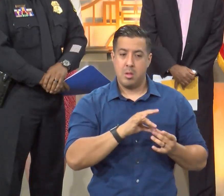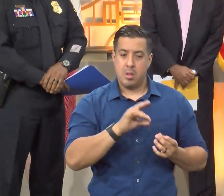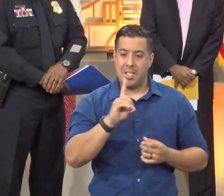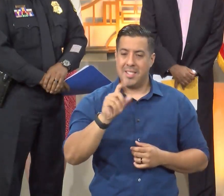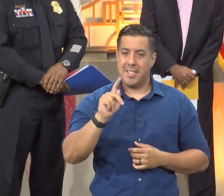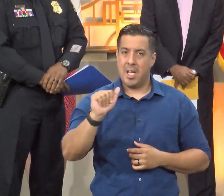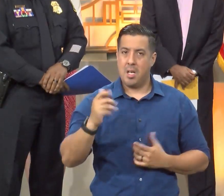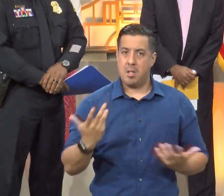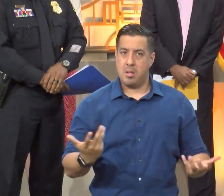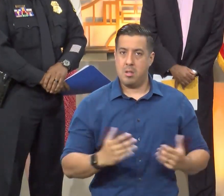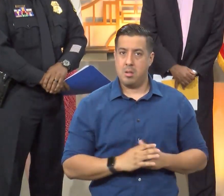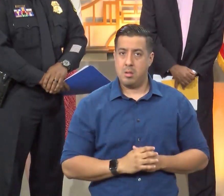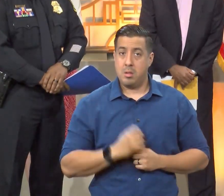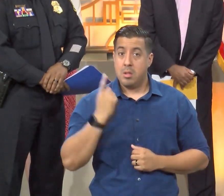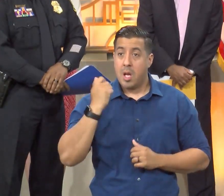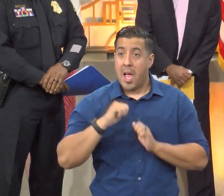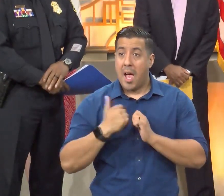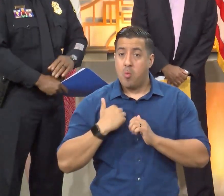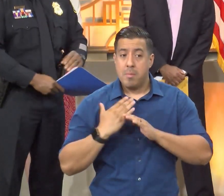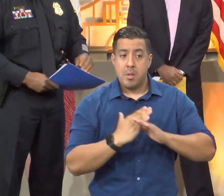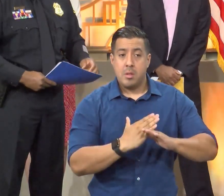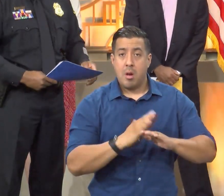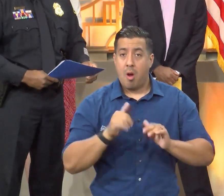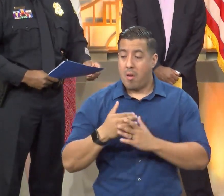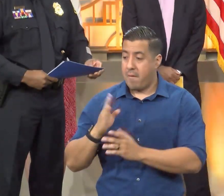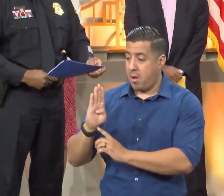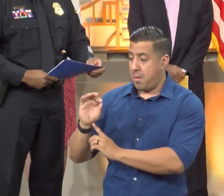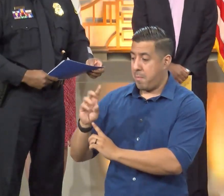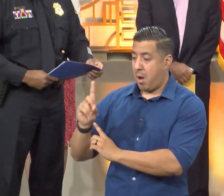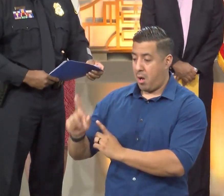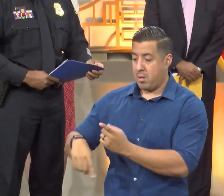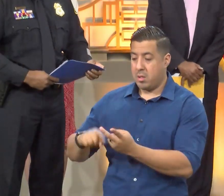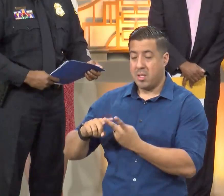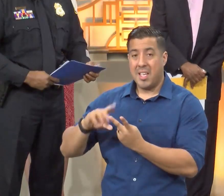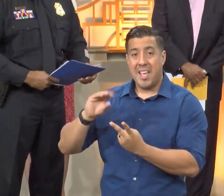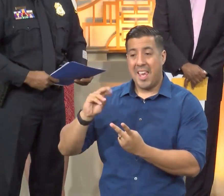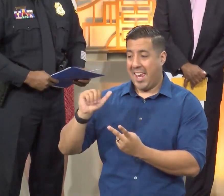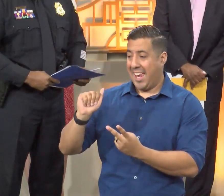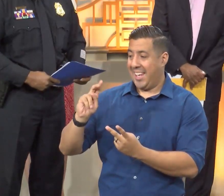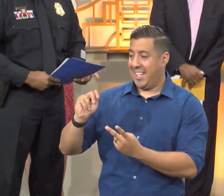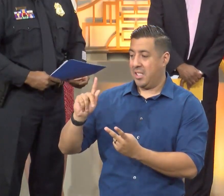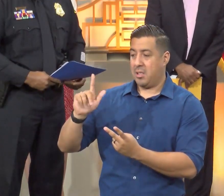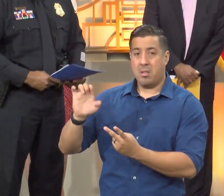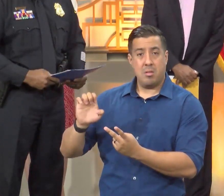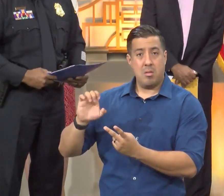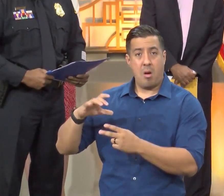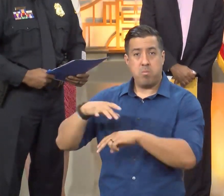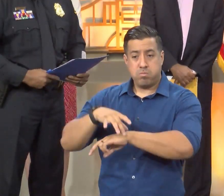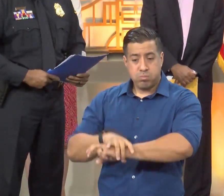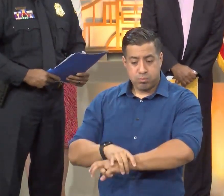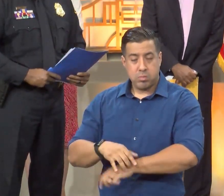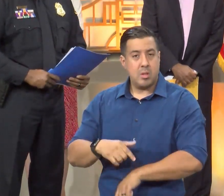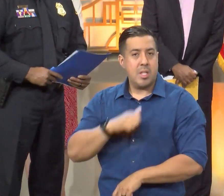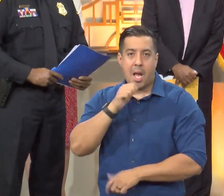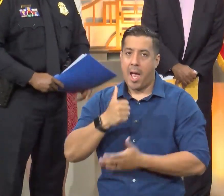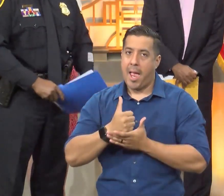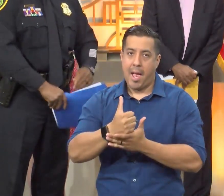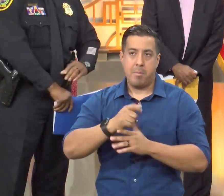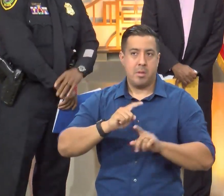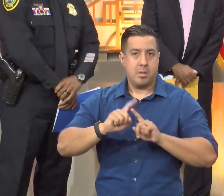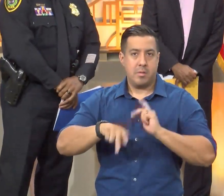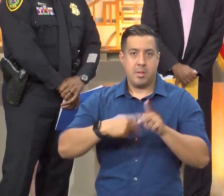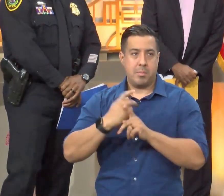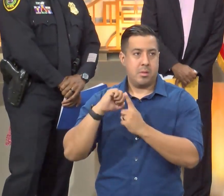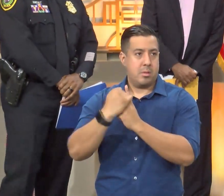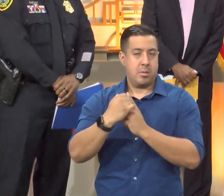prevent this? We have found that bond conditions and ankle monitors are not helping in these specific cases. We